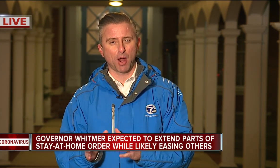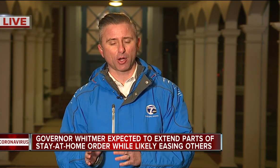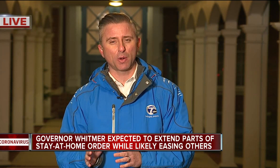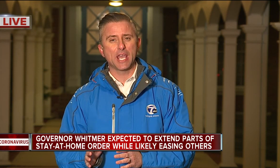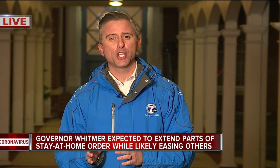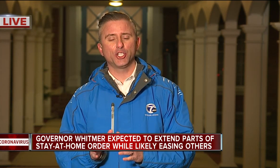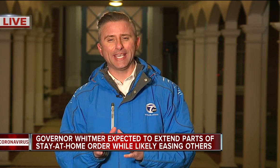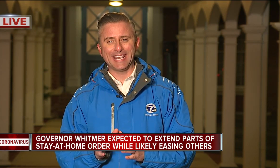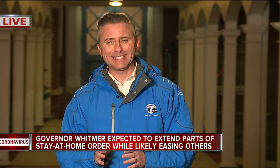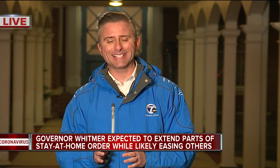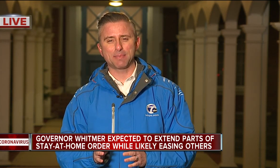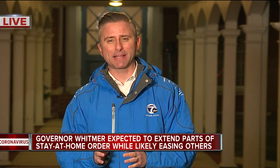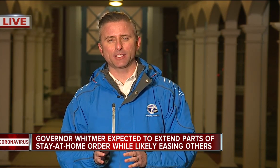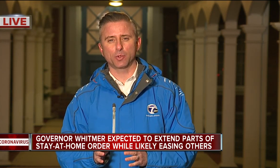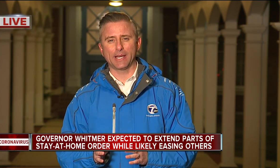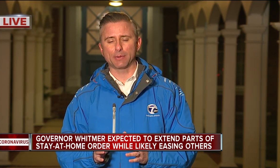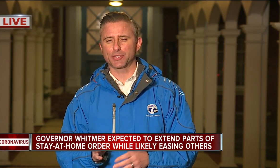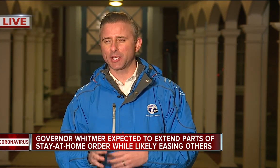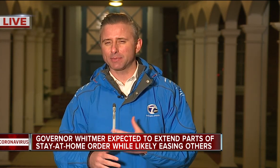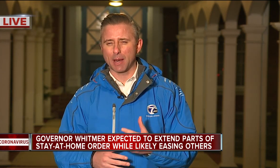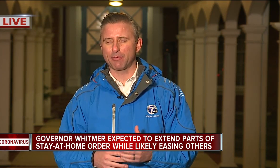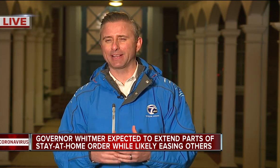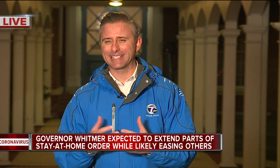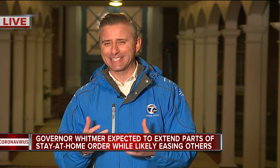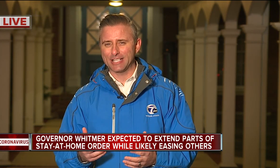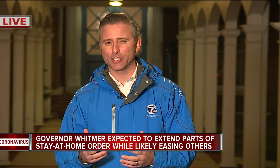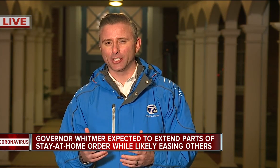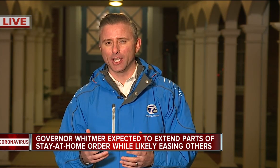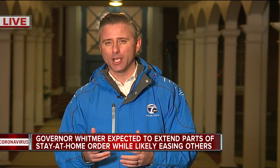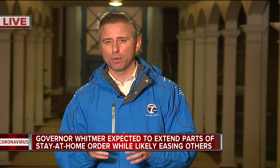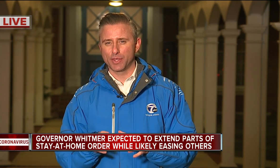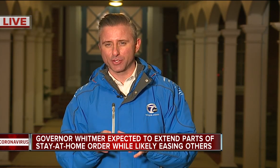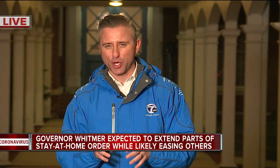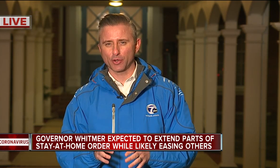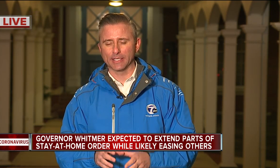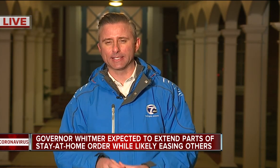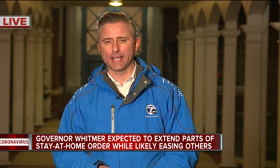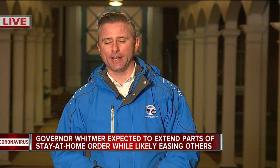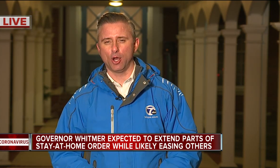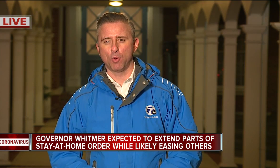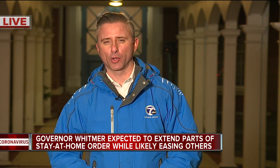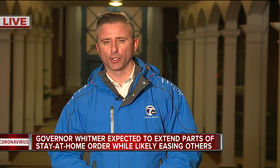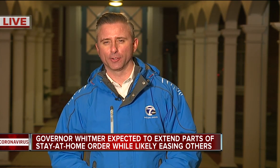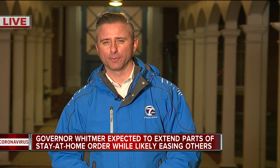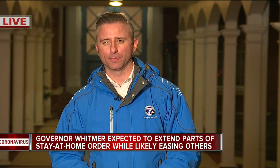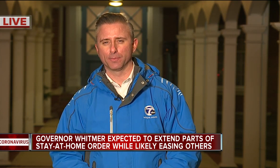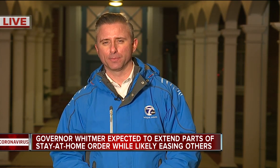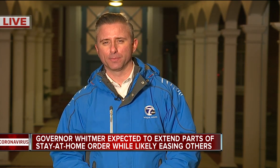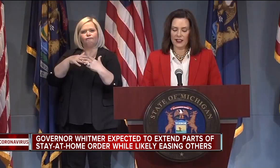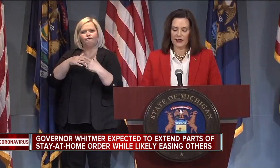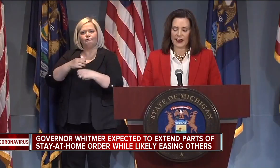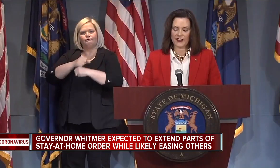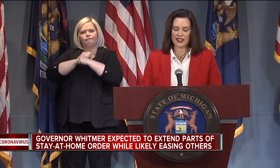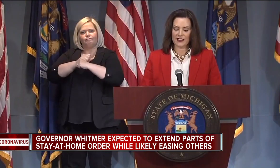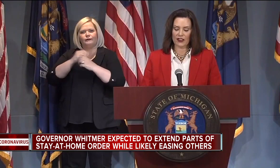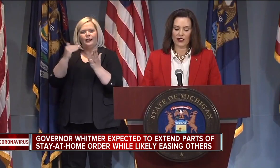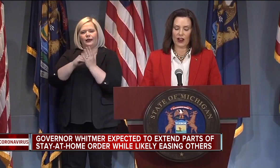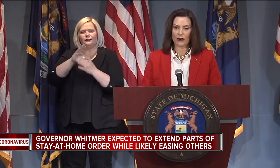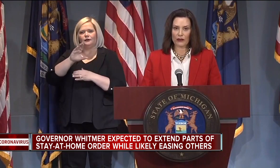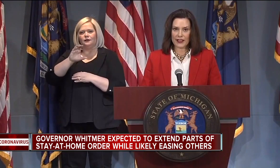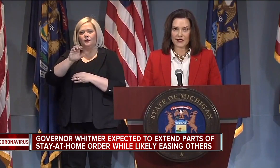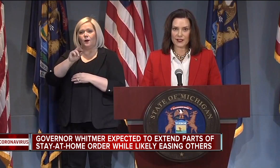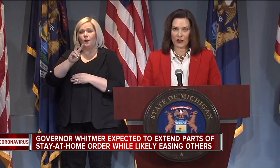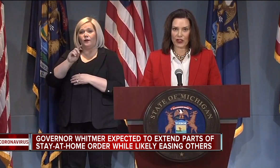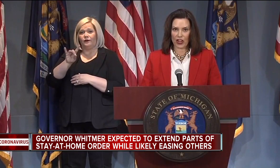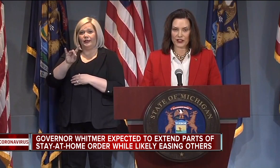Now, tomorrow, she is expected to announce some type of an extension with this current stay-at-home order. Like I've said, there